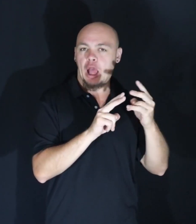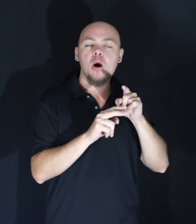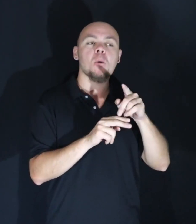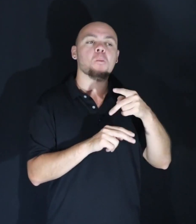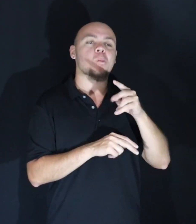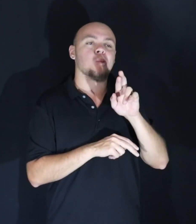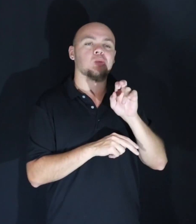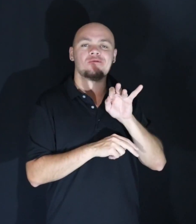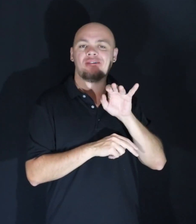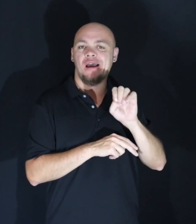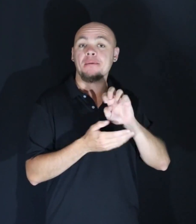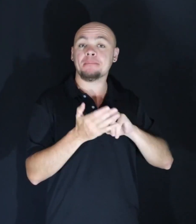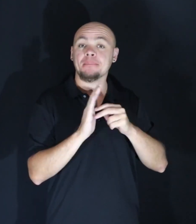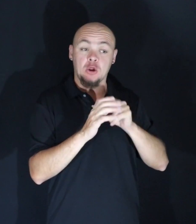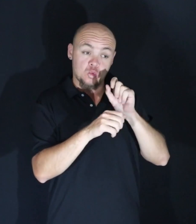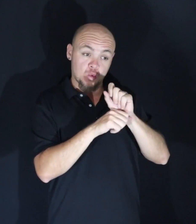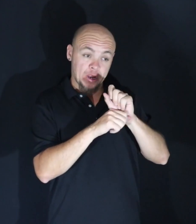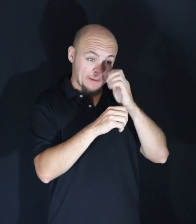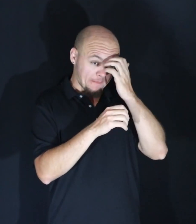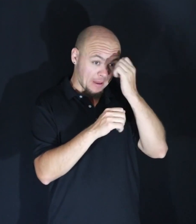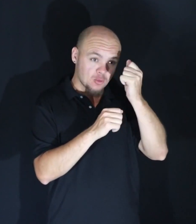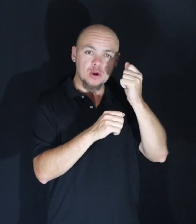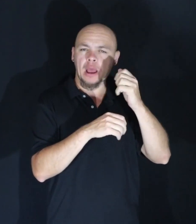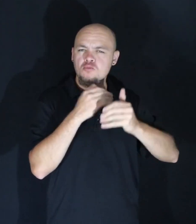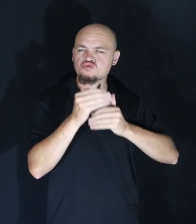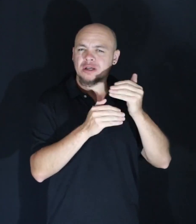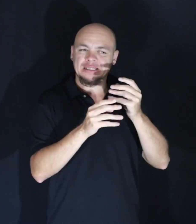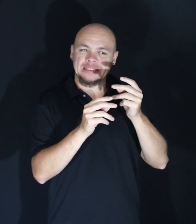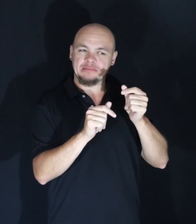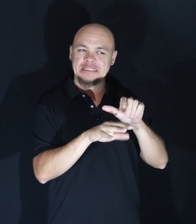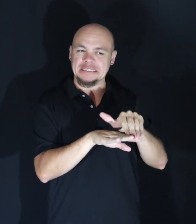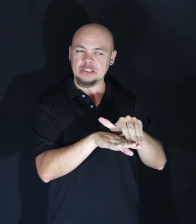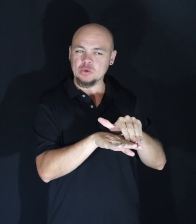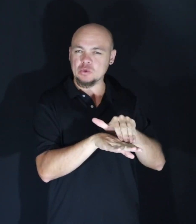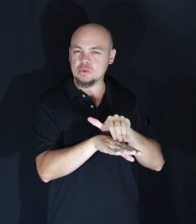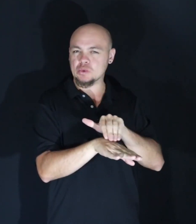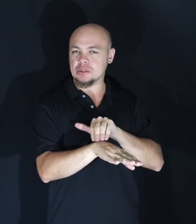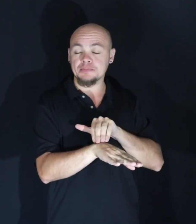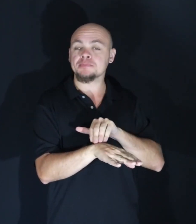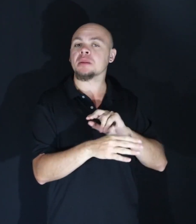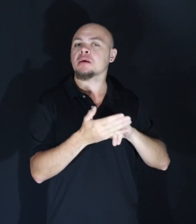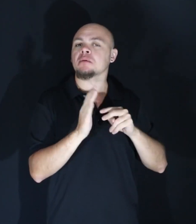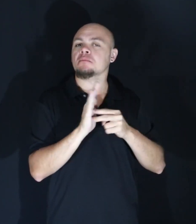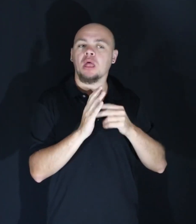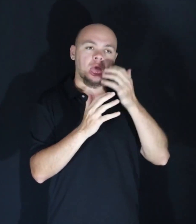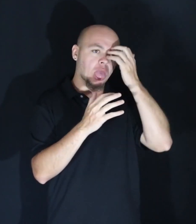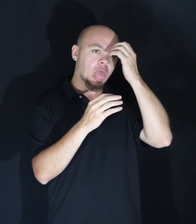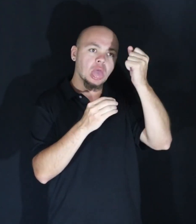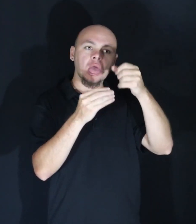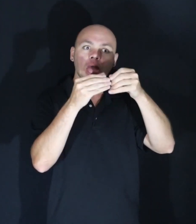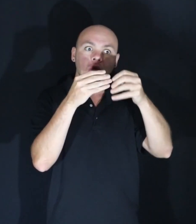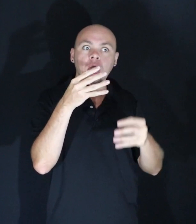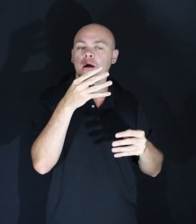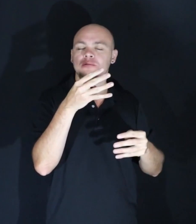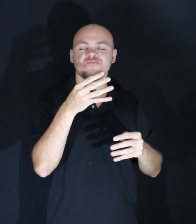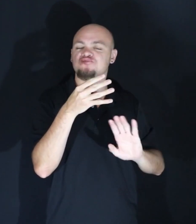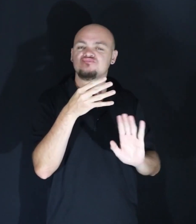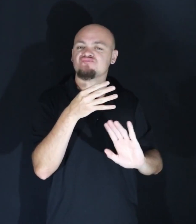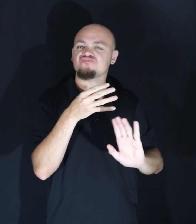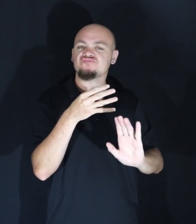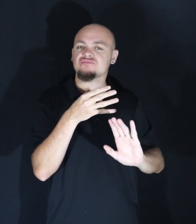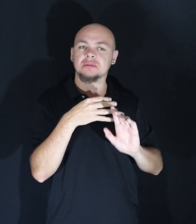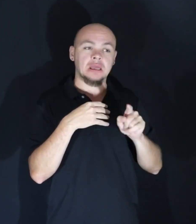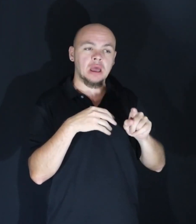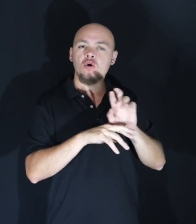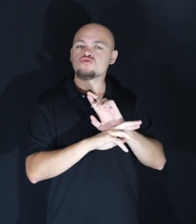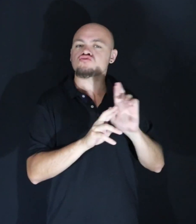with working memory and processing speed. This means that his brain isn't wired to remember a list of tasks. It isn't